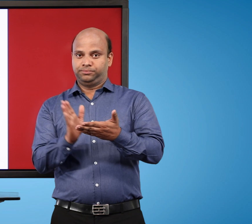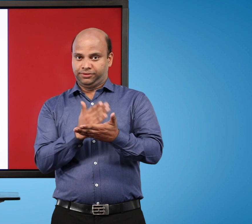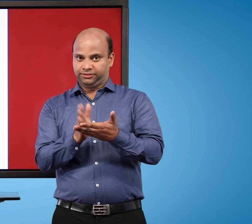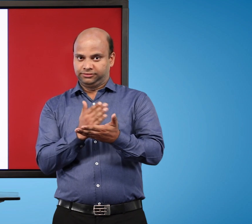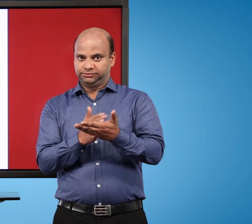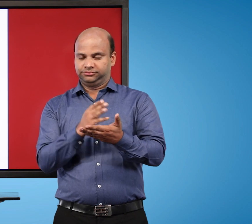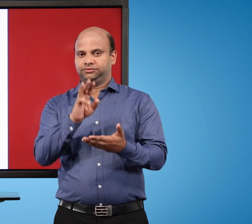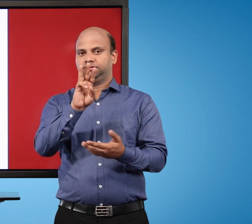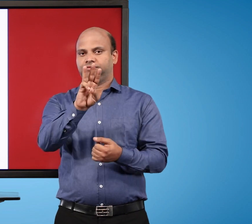Page 34.